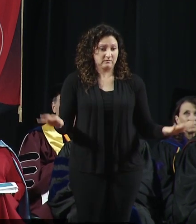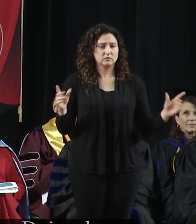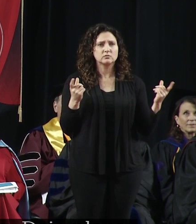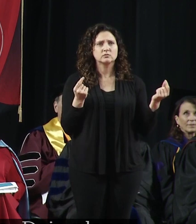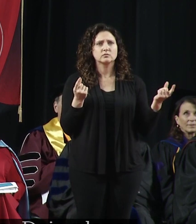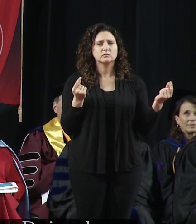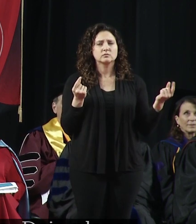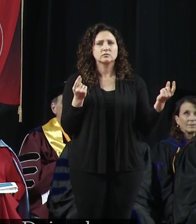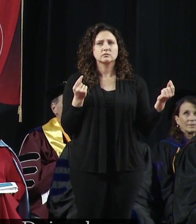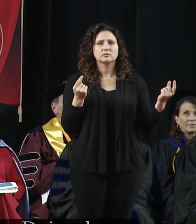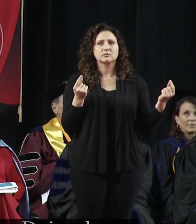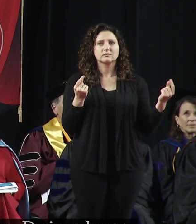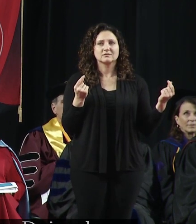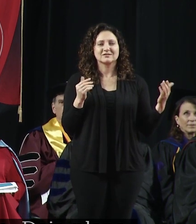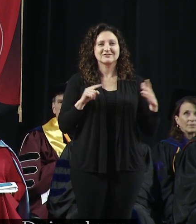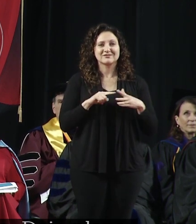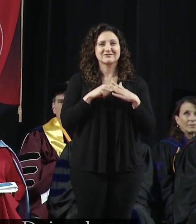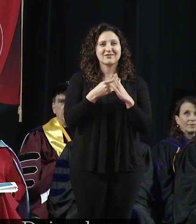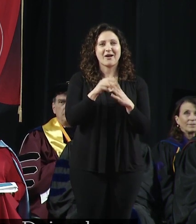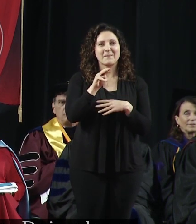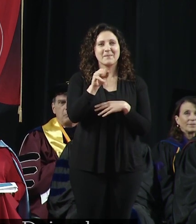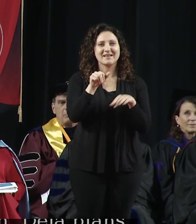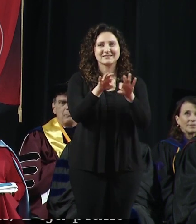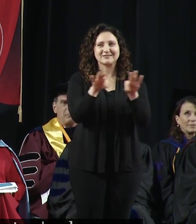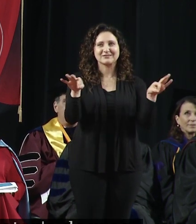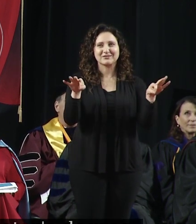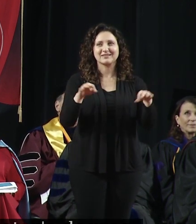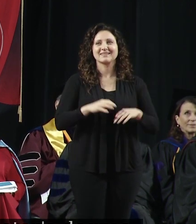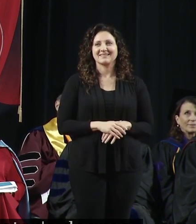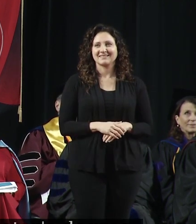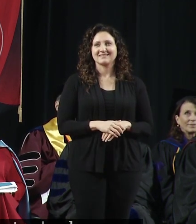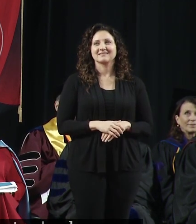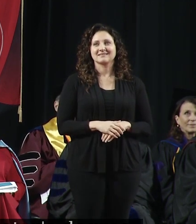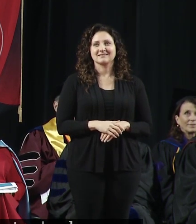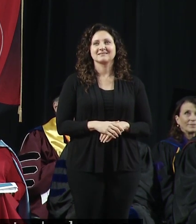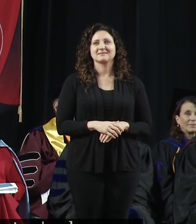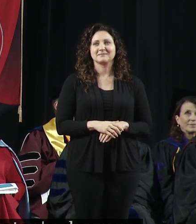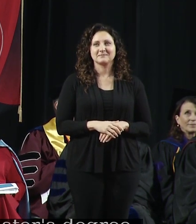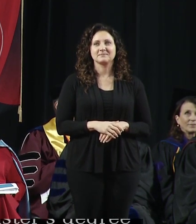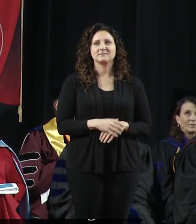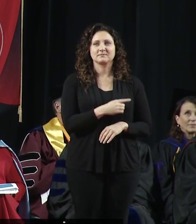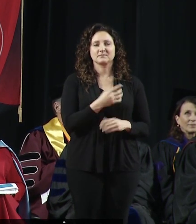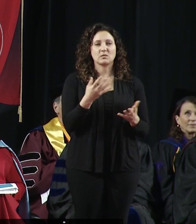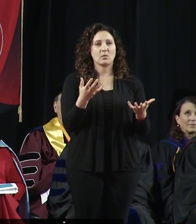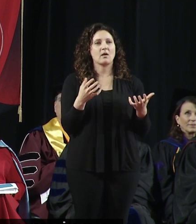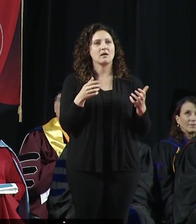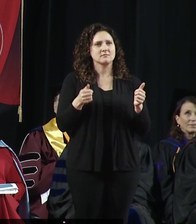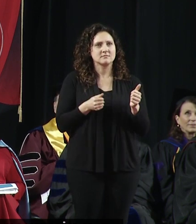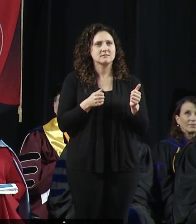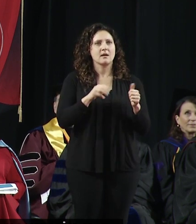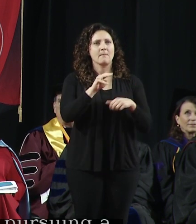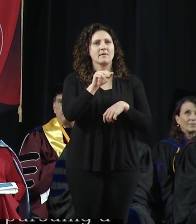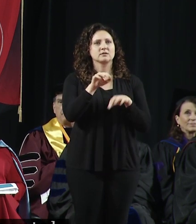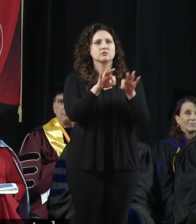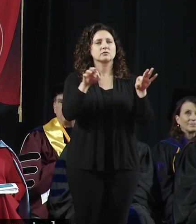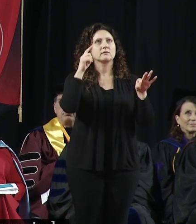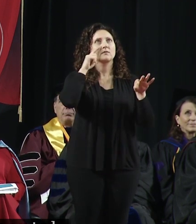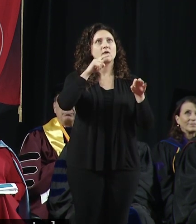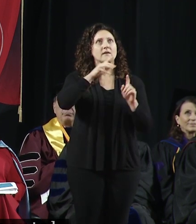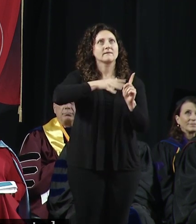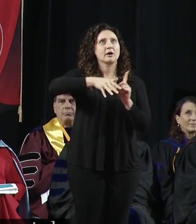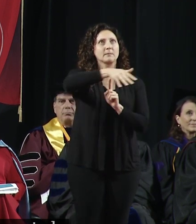plans on beginning her master's degree. She'll be pursuing a master's degree in environmental